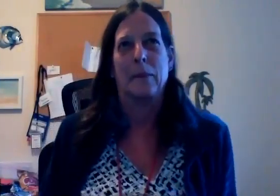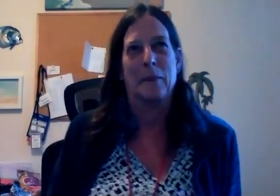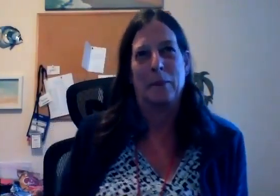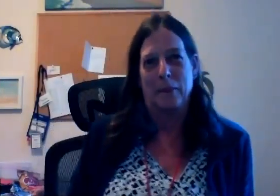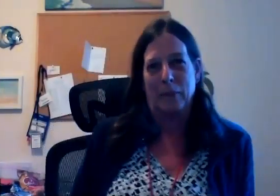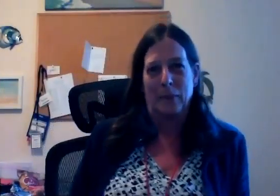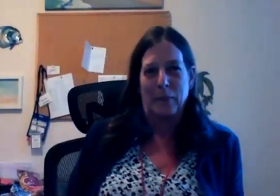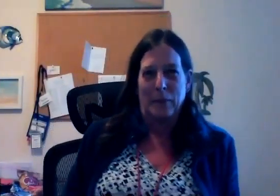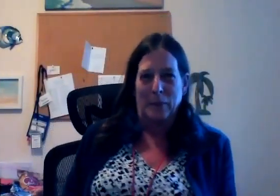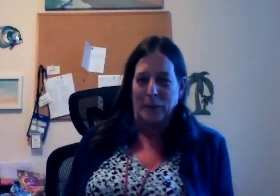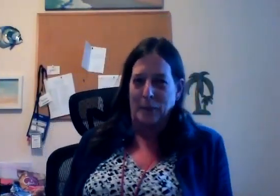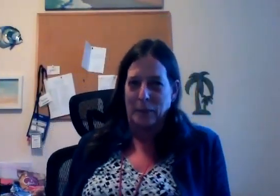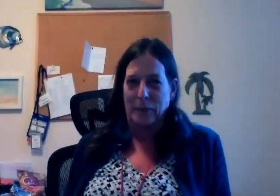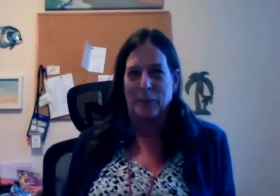and go next door.